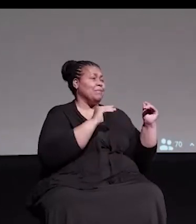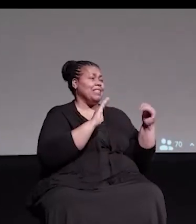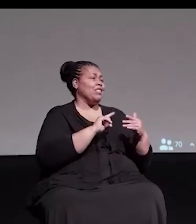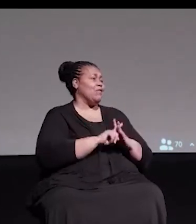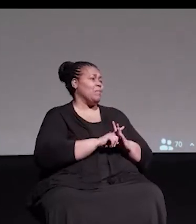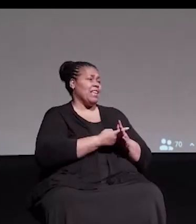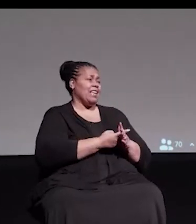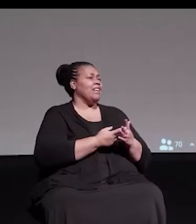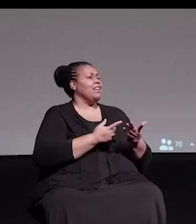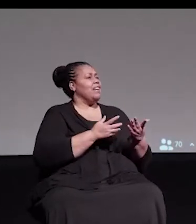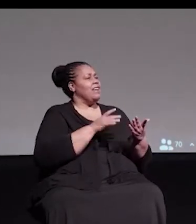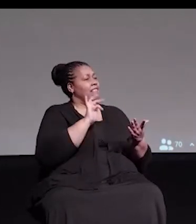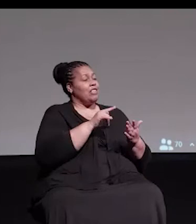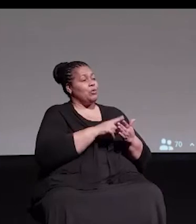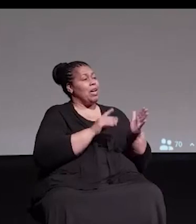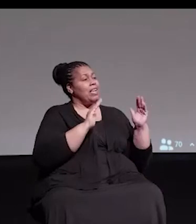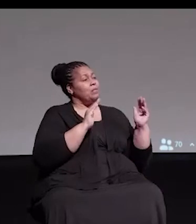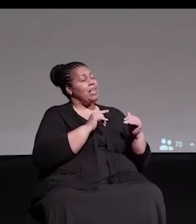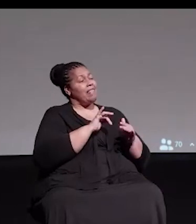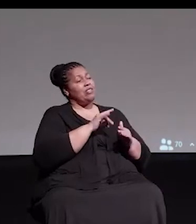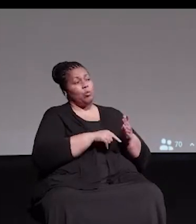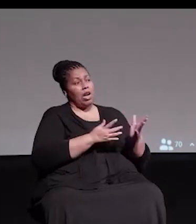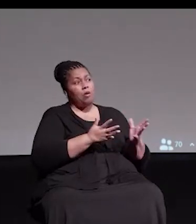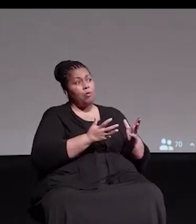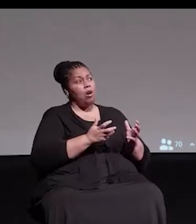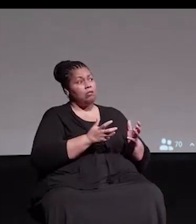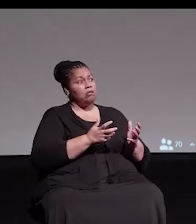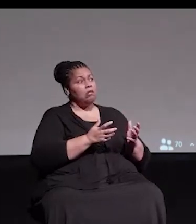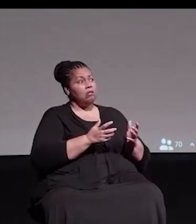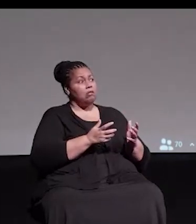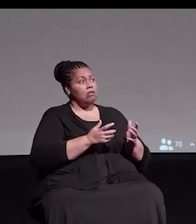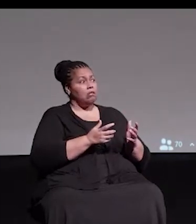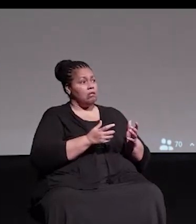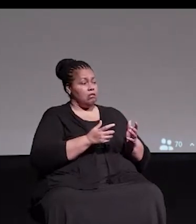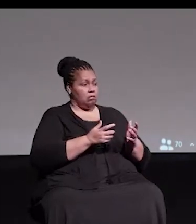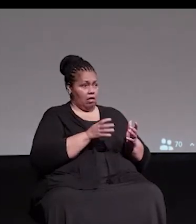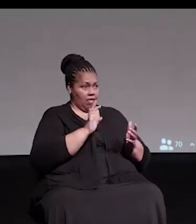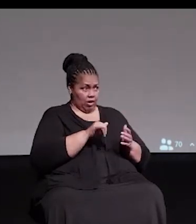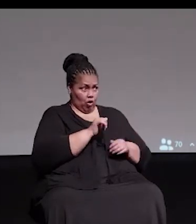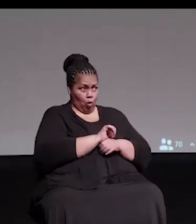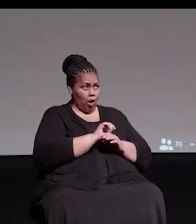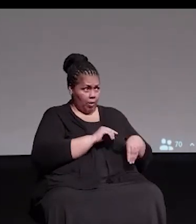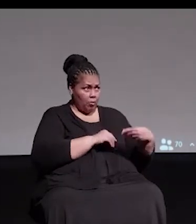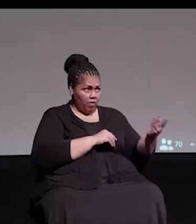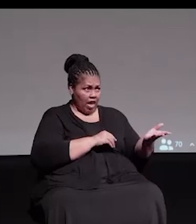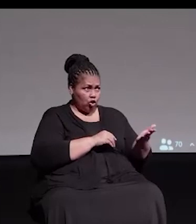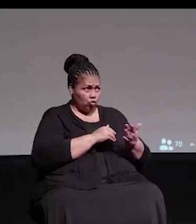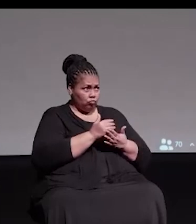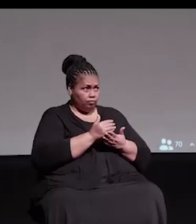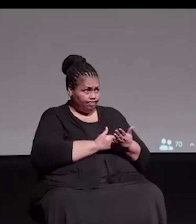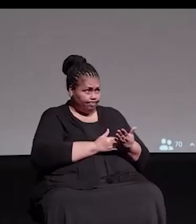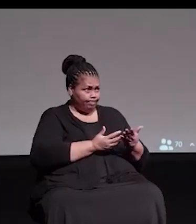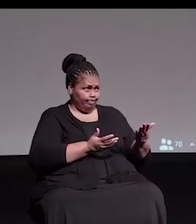what's like expected and this is what I want and this is what the work I'm going to provide you